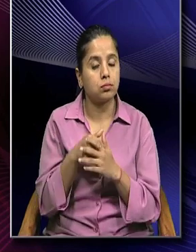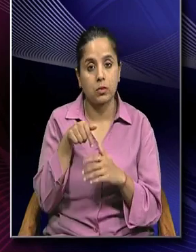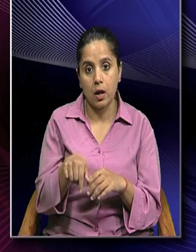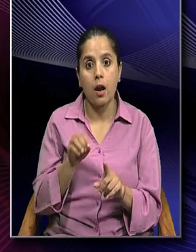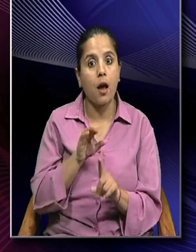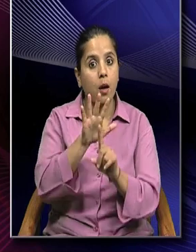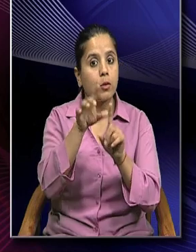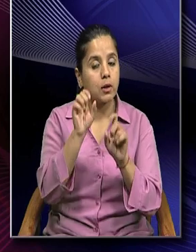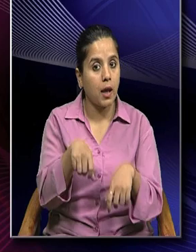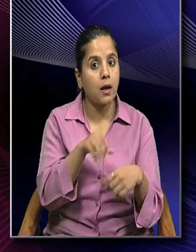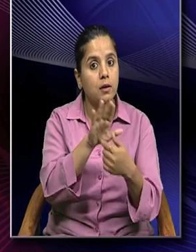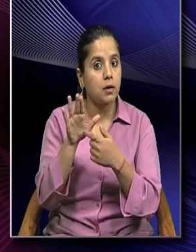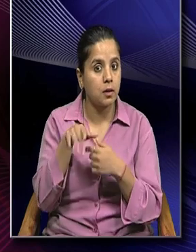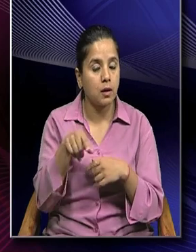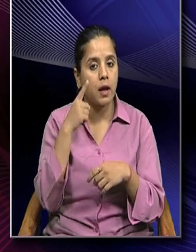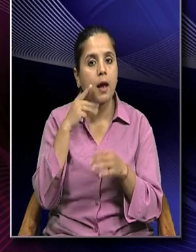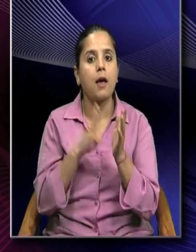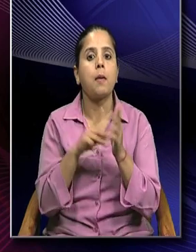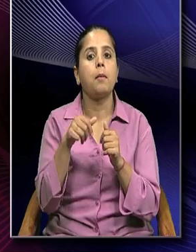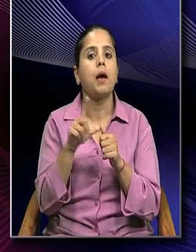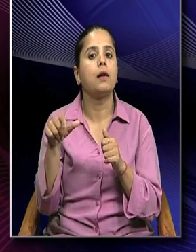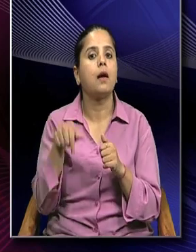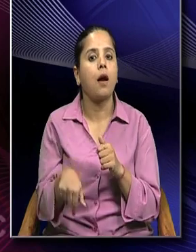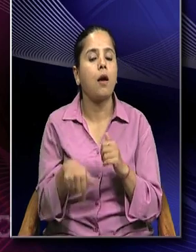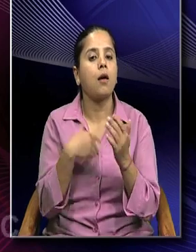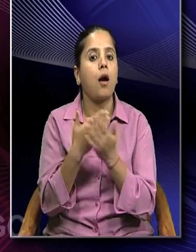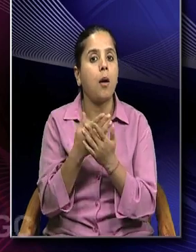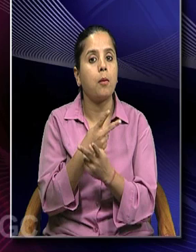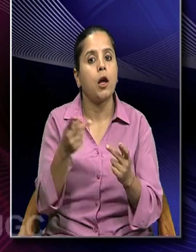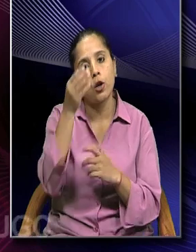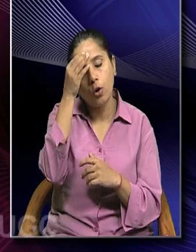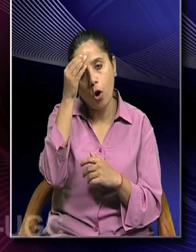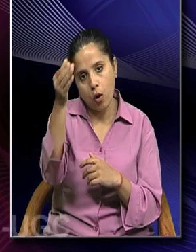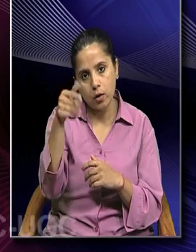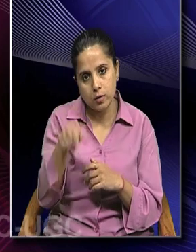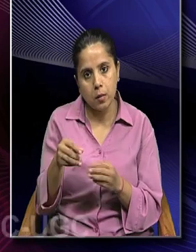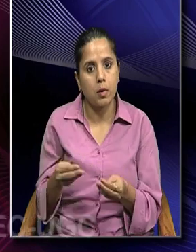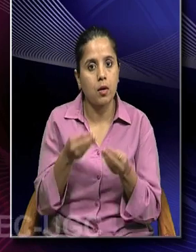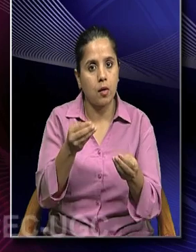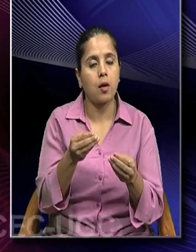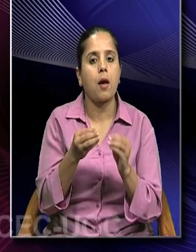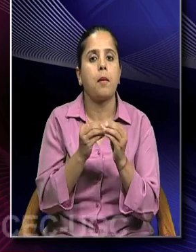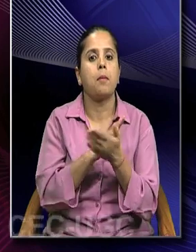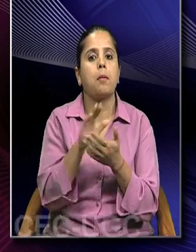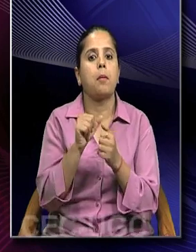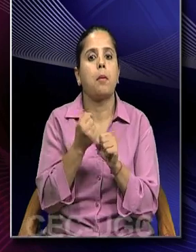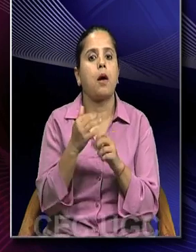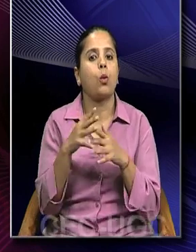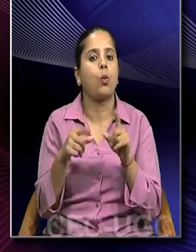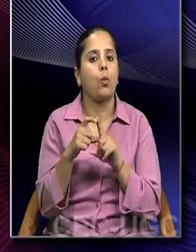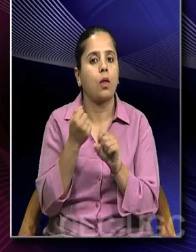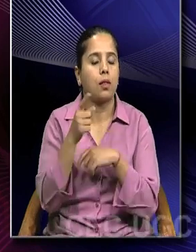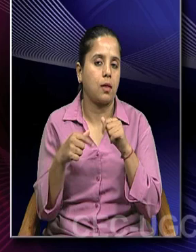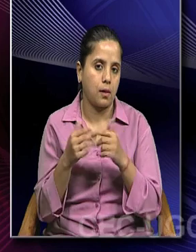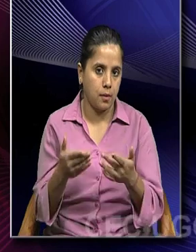approach can be referred to as empirical applications of the concepts provided in Bhagavad Gita.